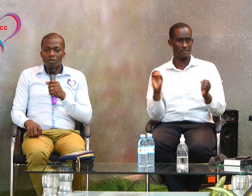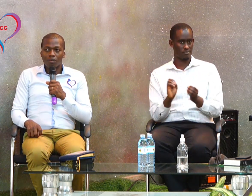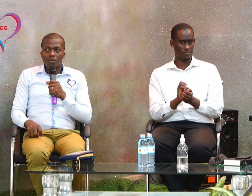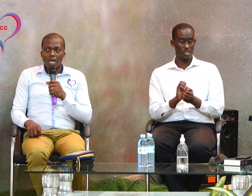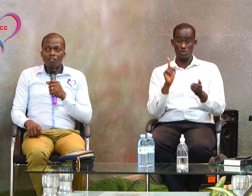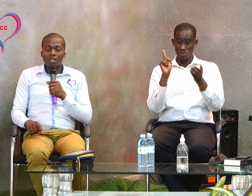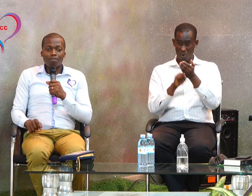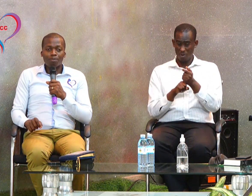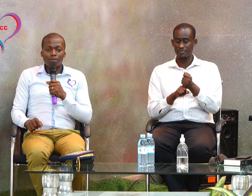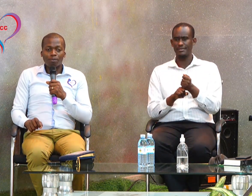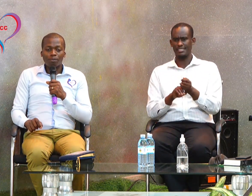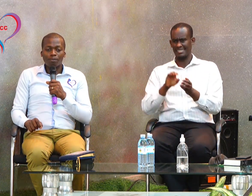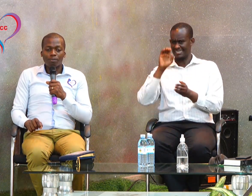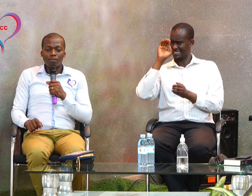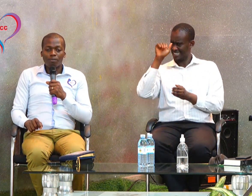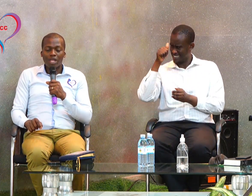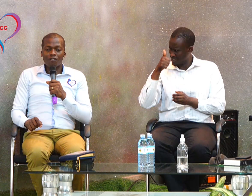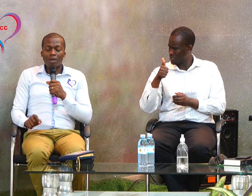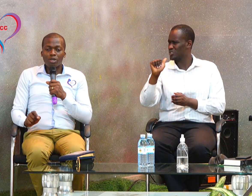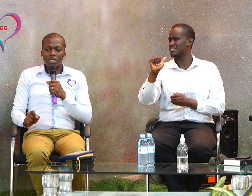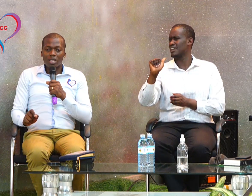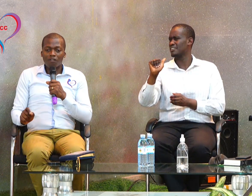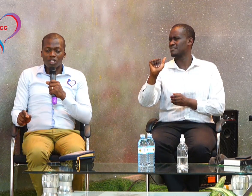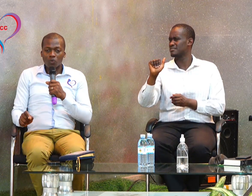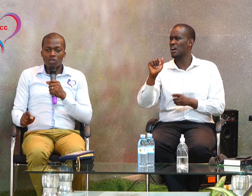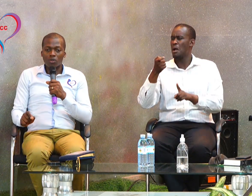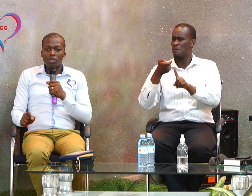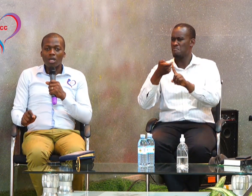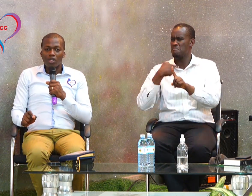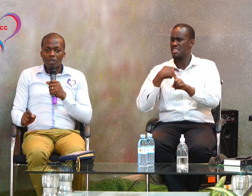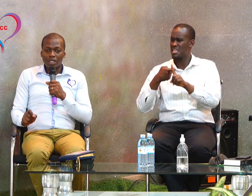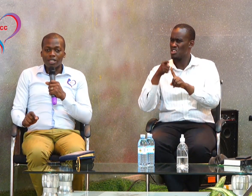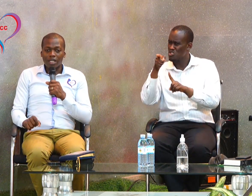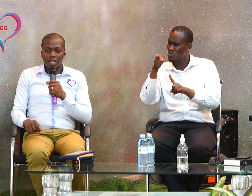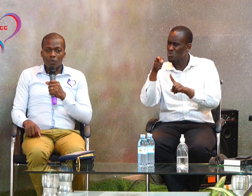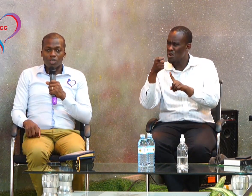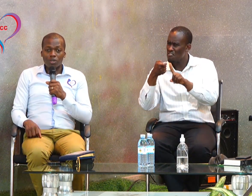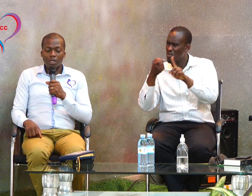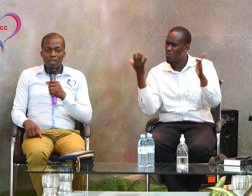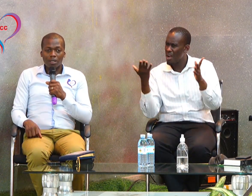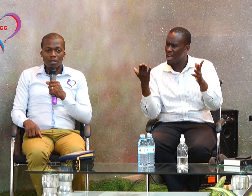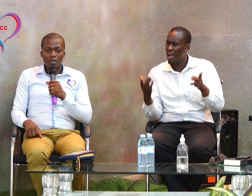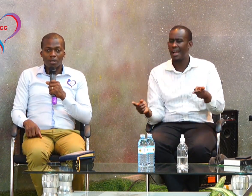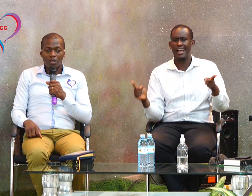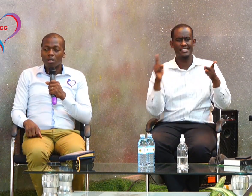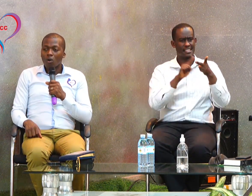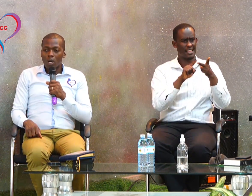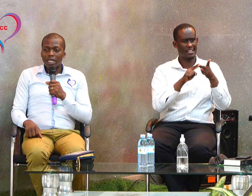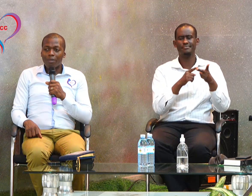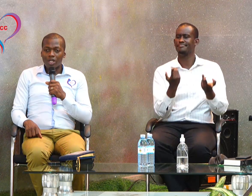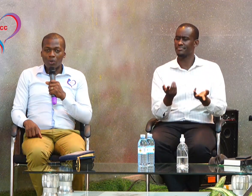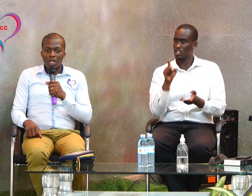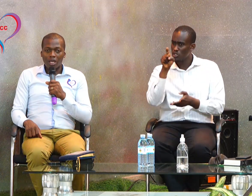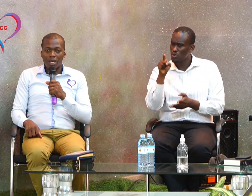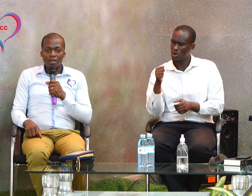ekibuuzo ekyo, obuuza ekibuuzo ekyokubiri. After posing the first question, you get the second question. Nkola ki wano? What